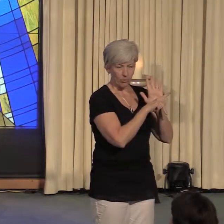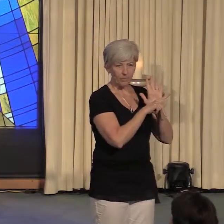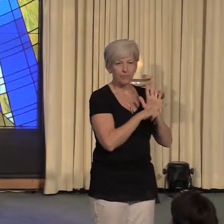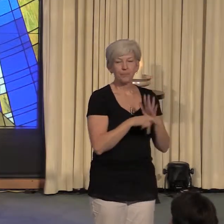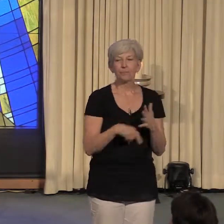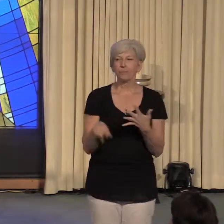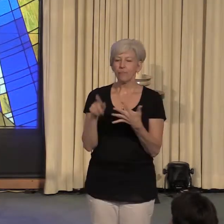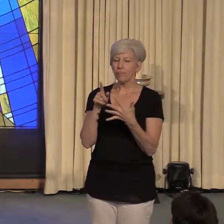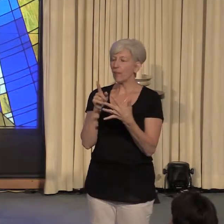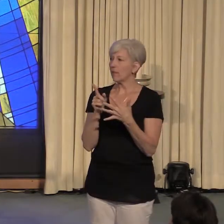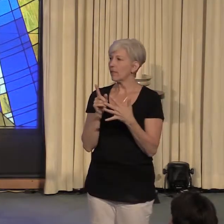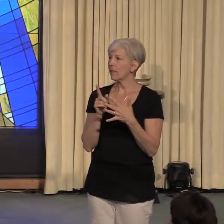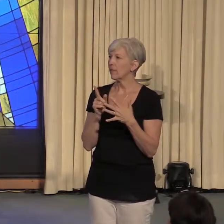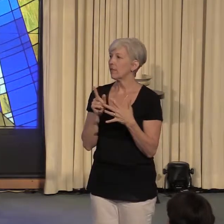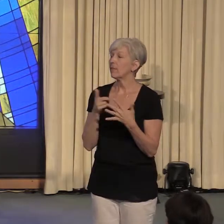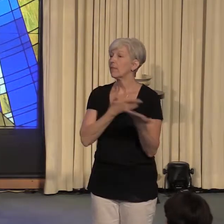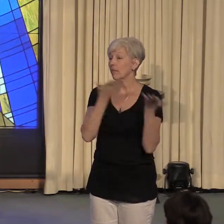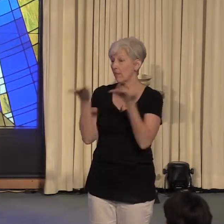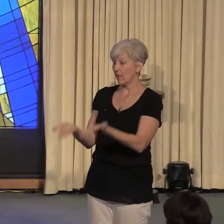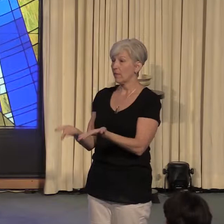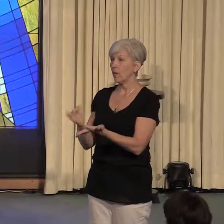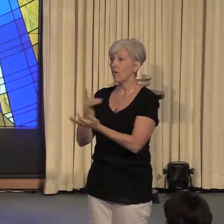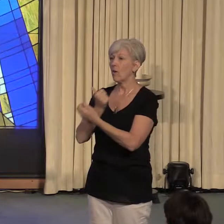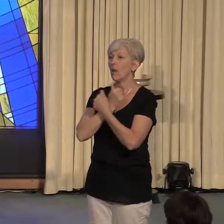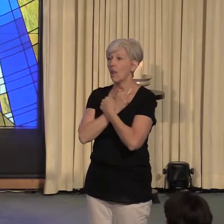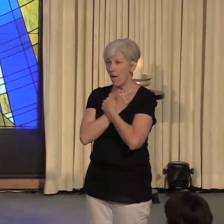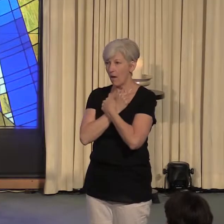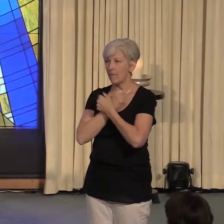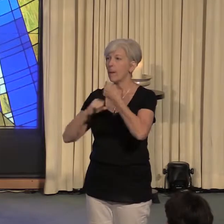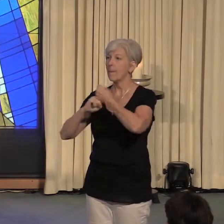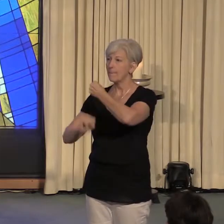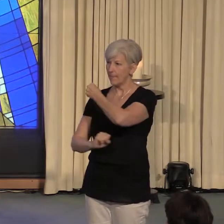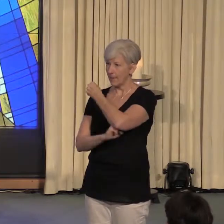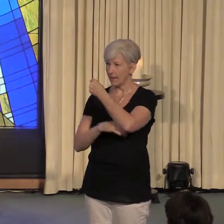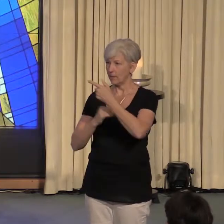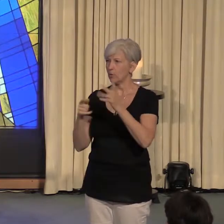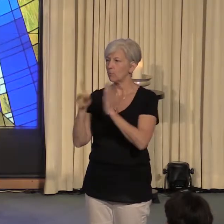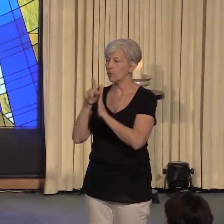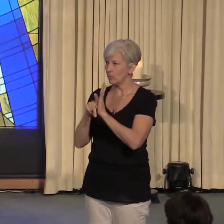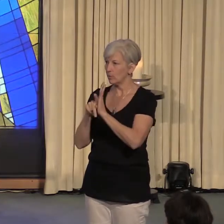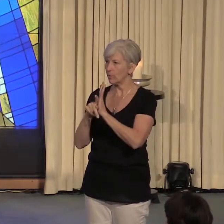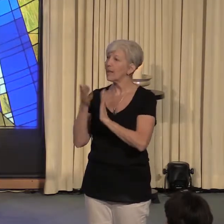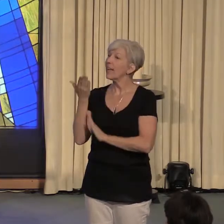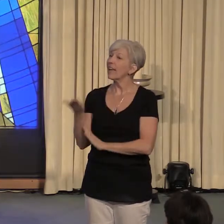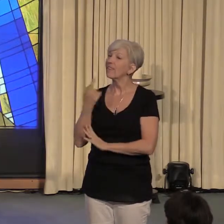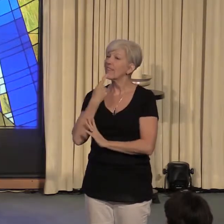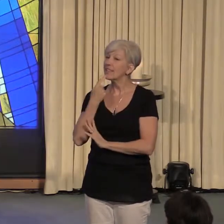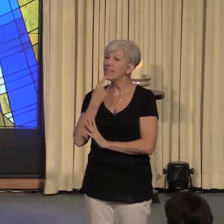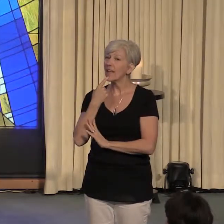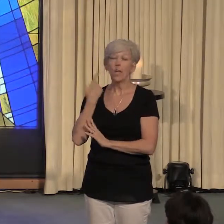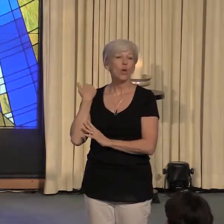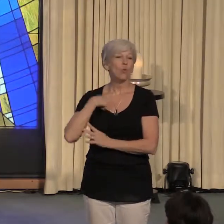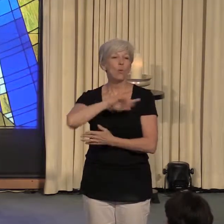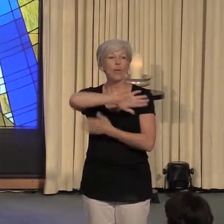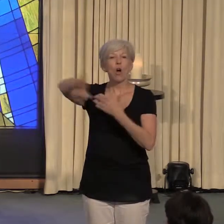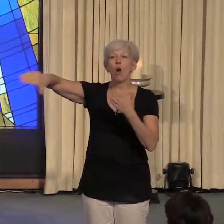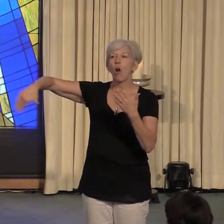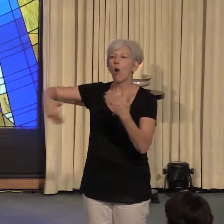are love-based principles, and the love-based principles are those ones that say, and we're all